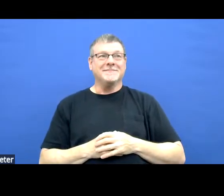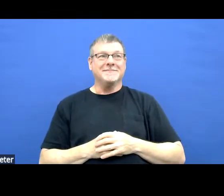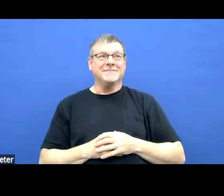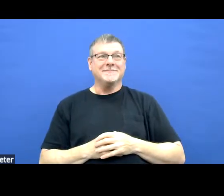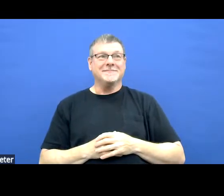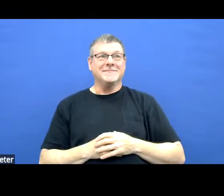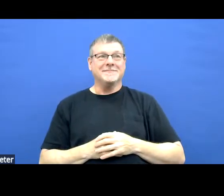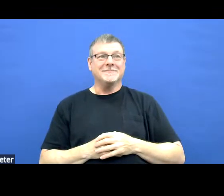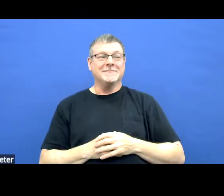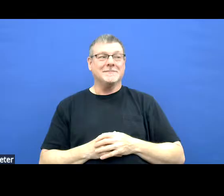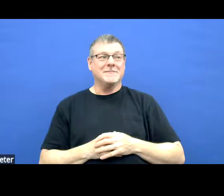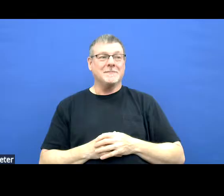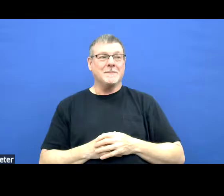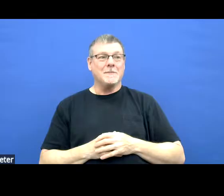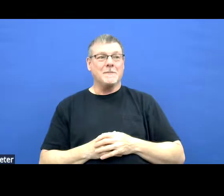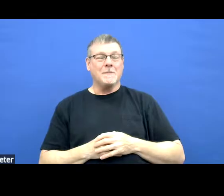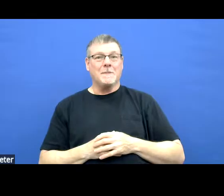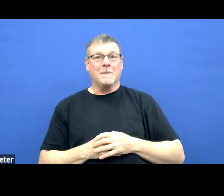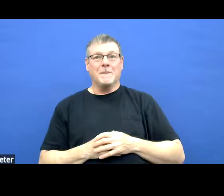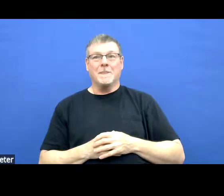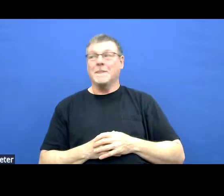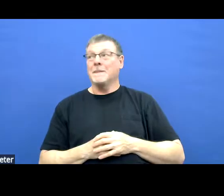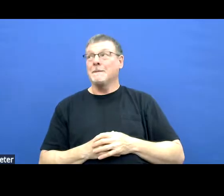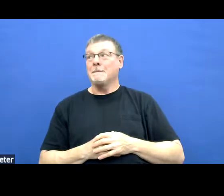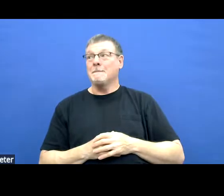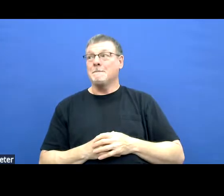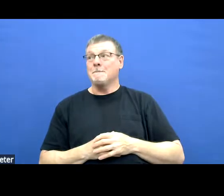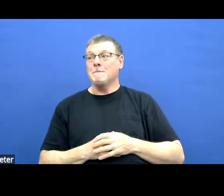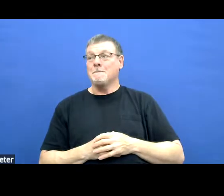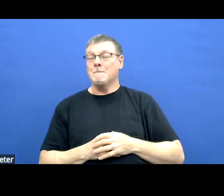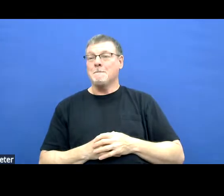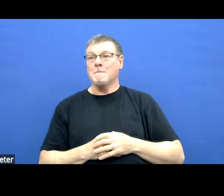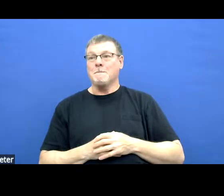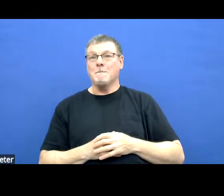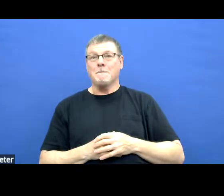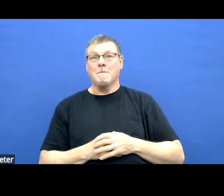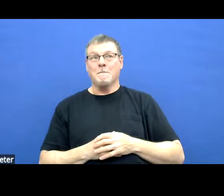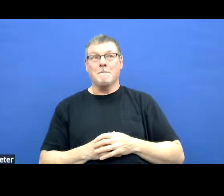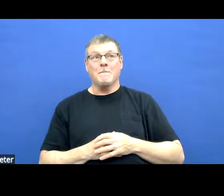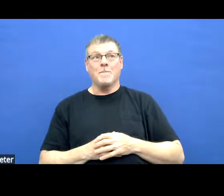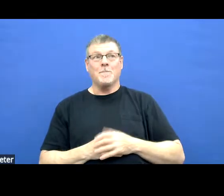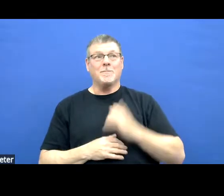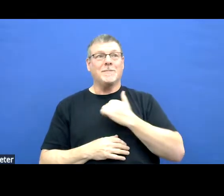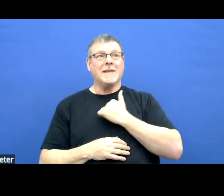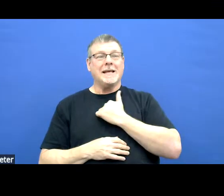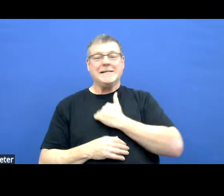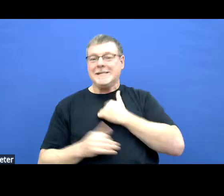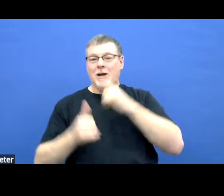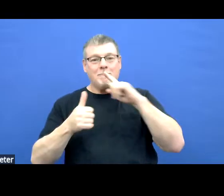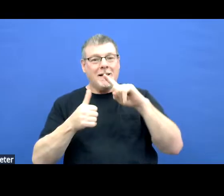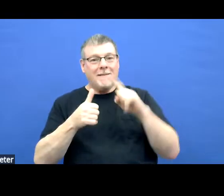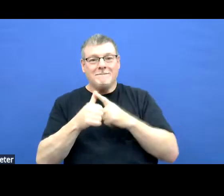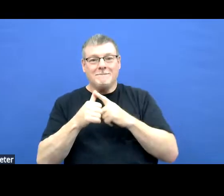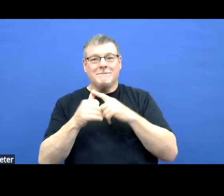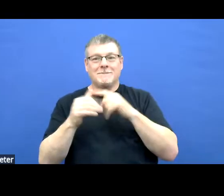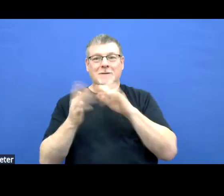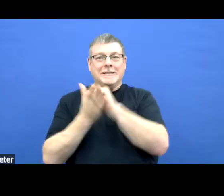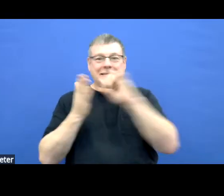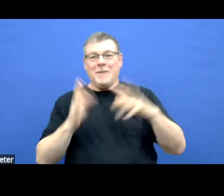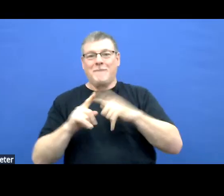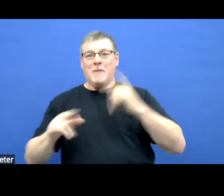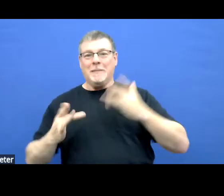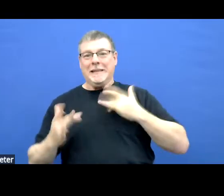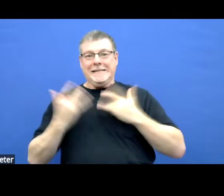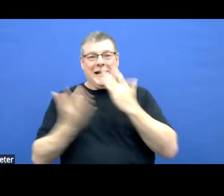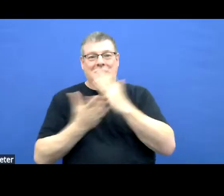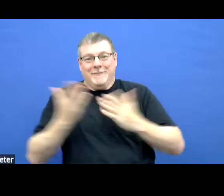that door shut? Oh, thanks. I'm so sorry to be the first one to take away from the exciting part.